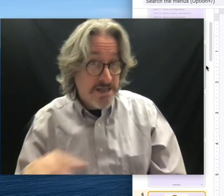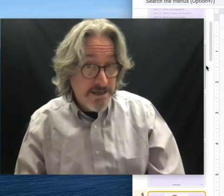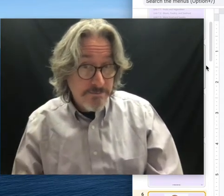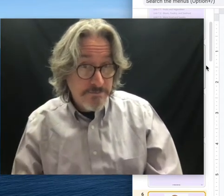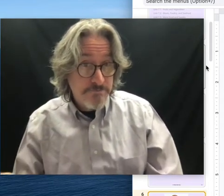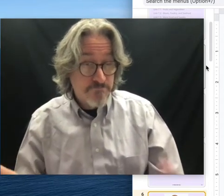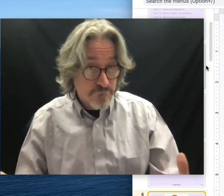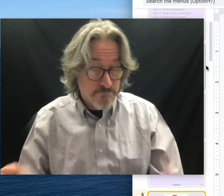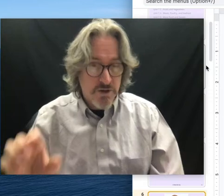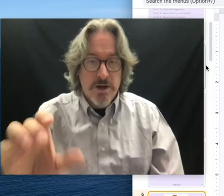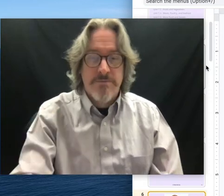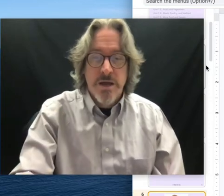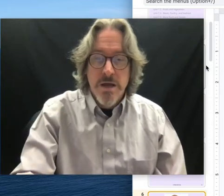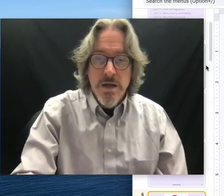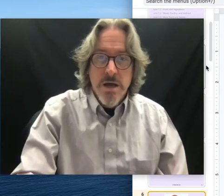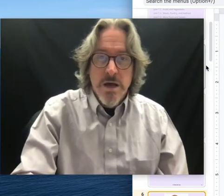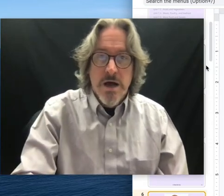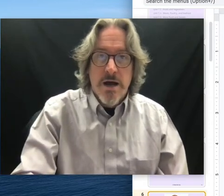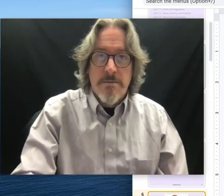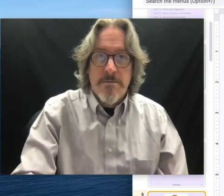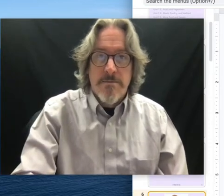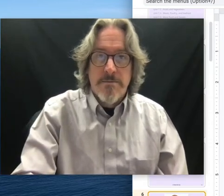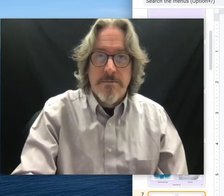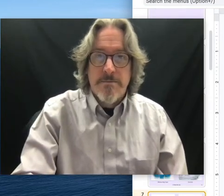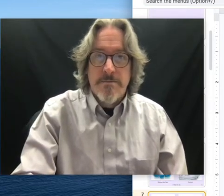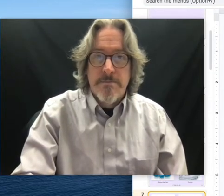OZ. Okay.